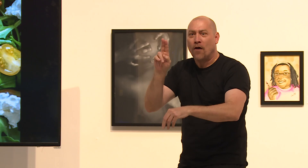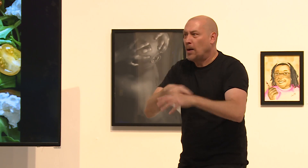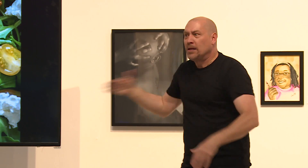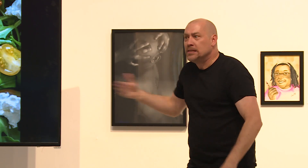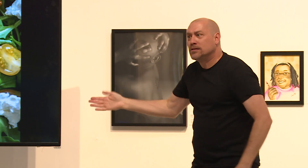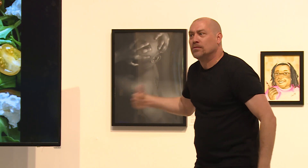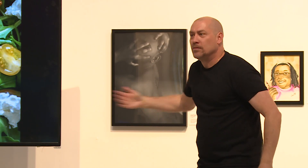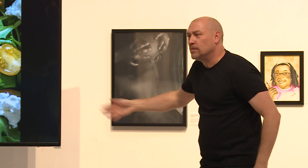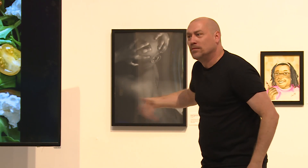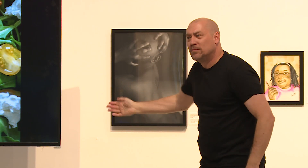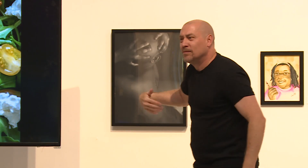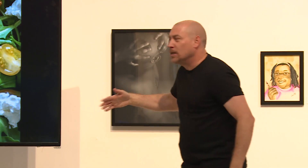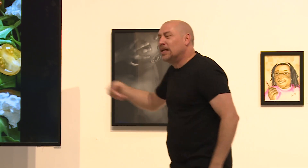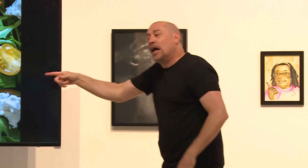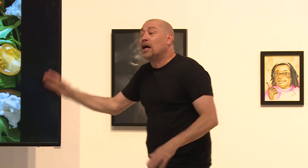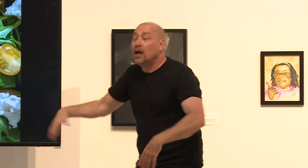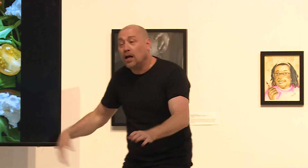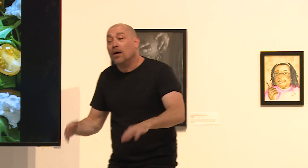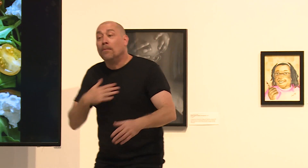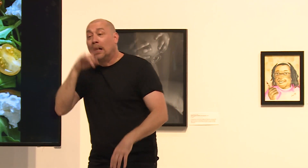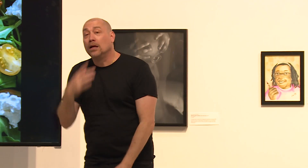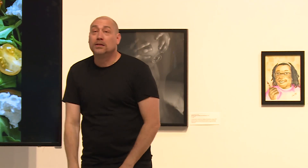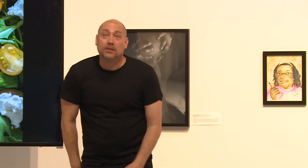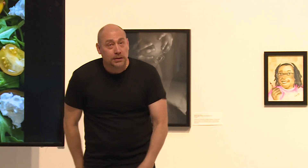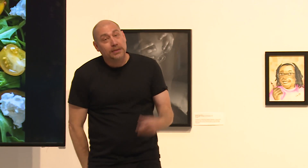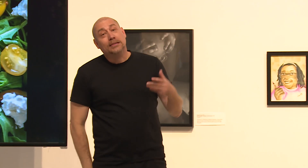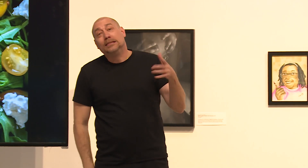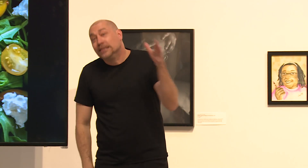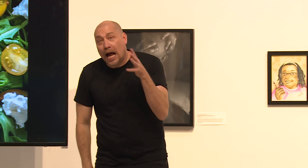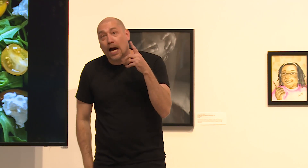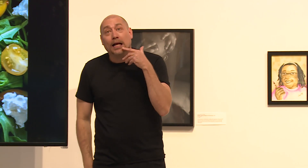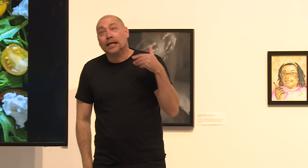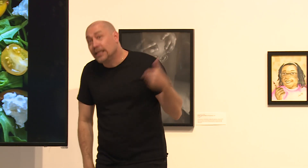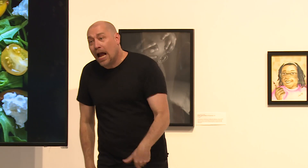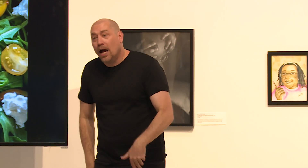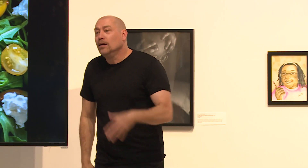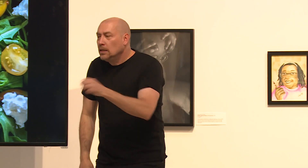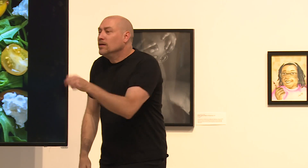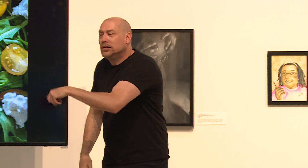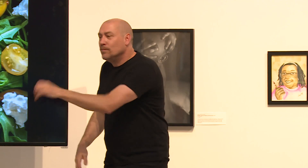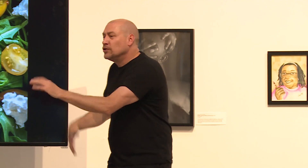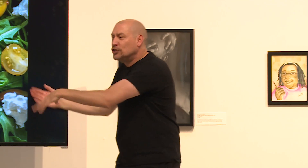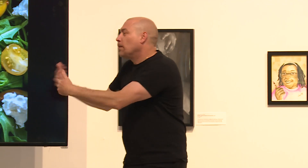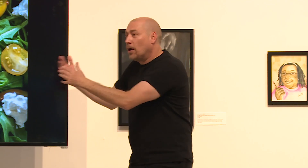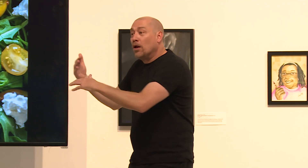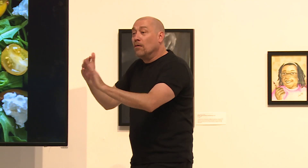And she's, of course, saying, come on, come on. I mean, as a kid, I'm going, but I'm going. No, come on.